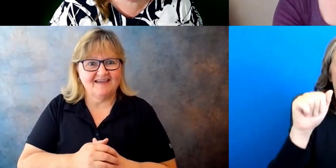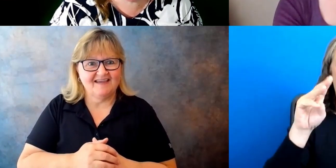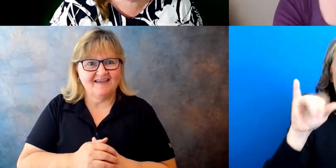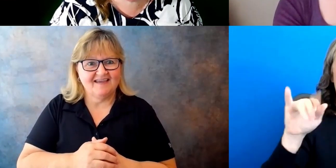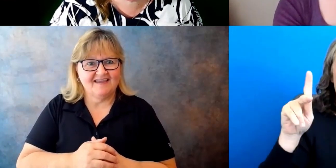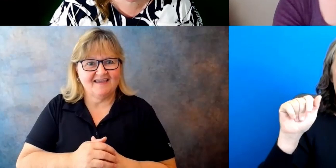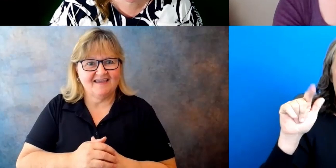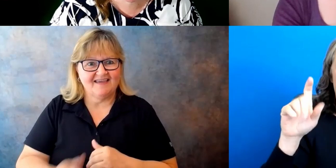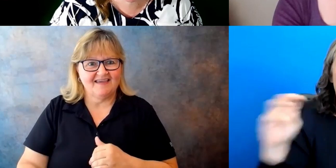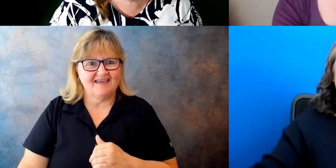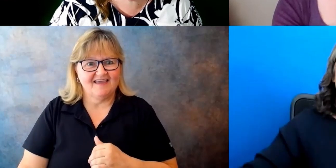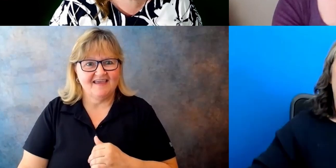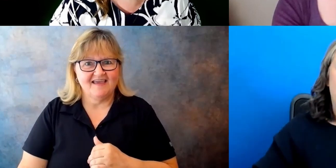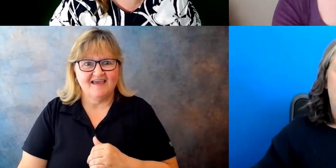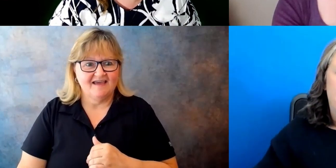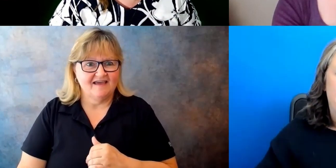Thank you.